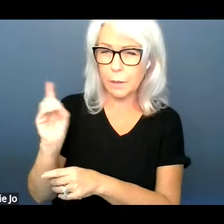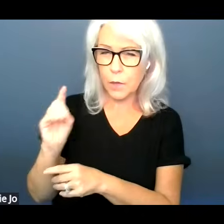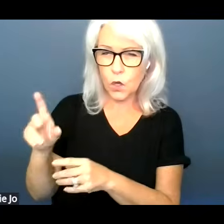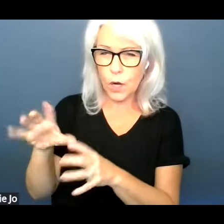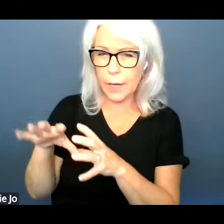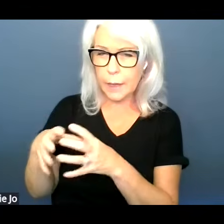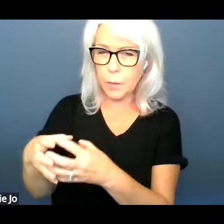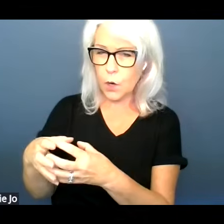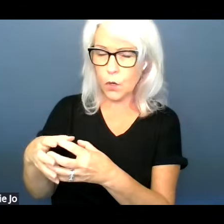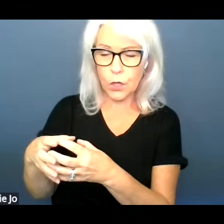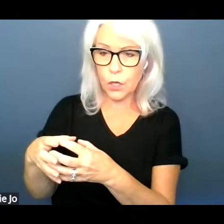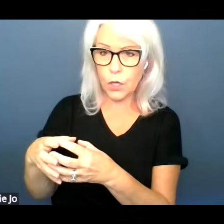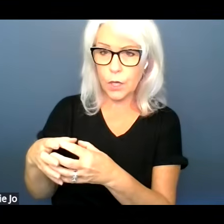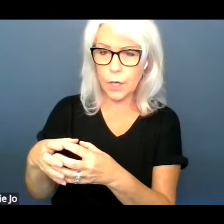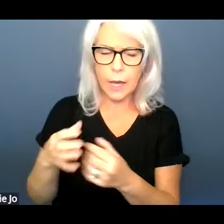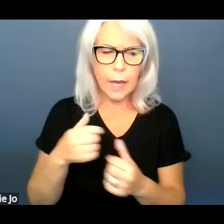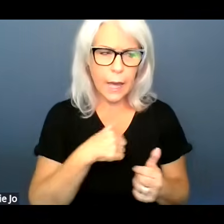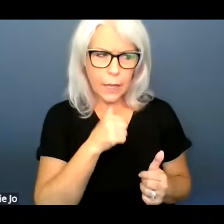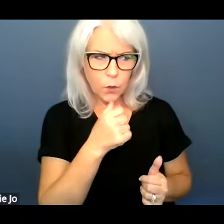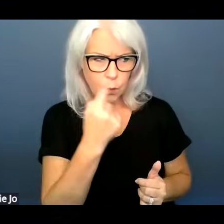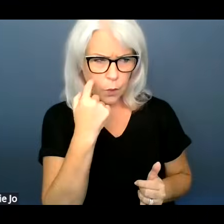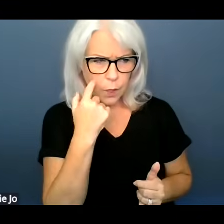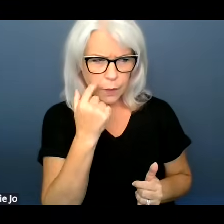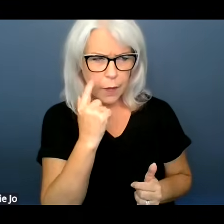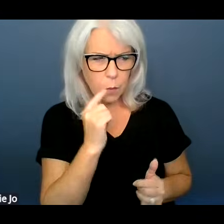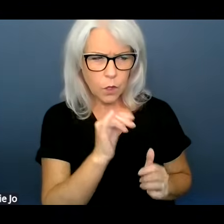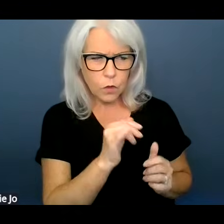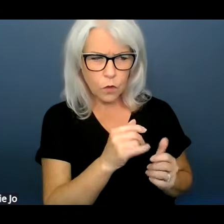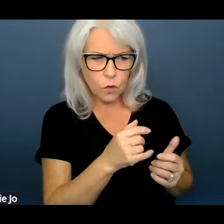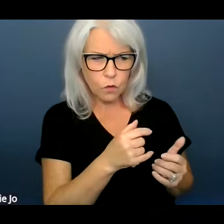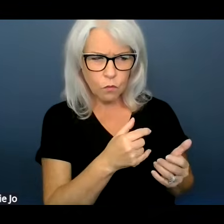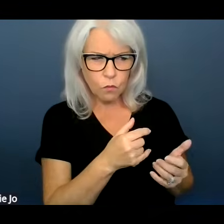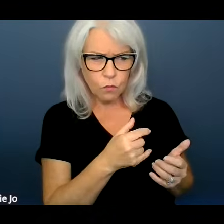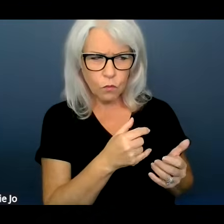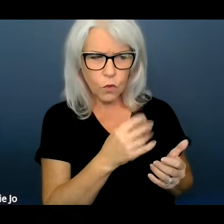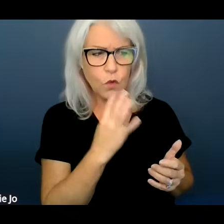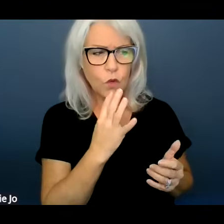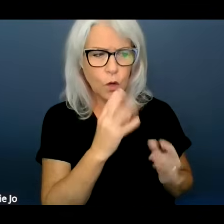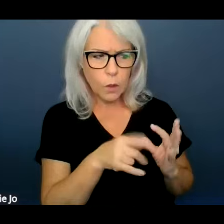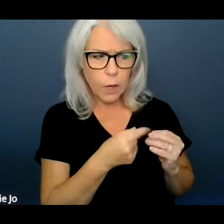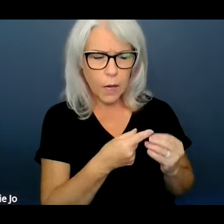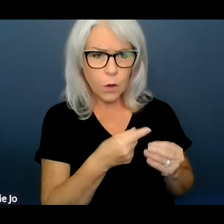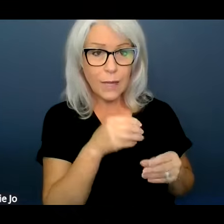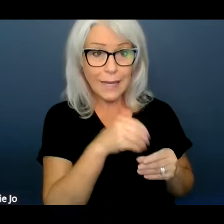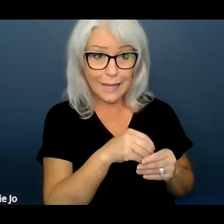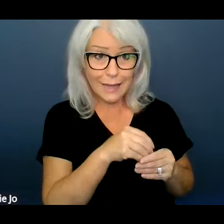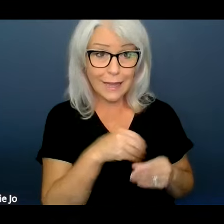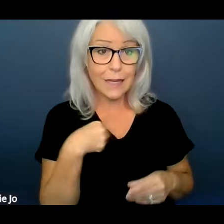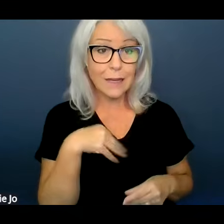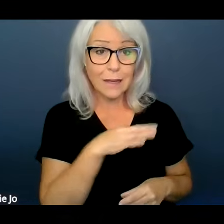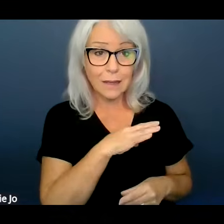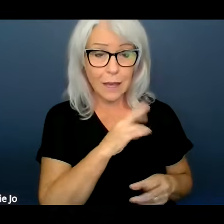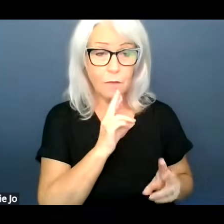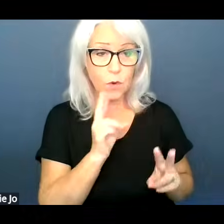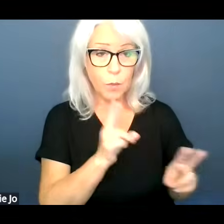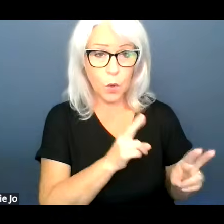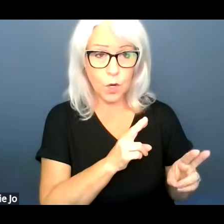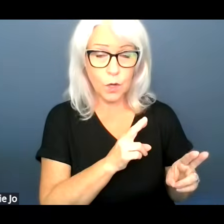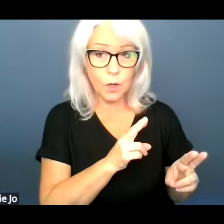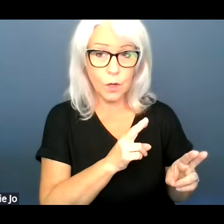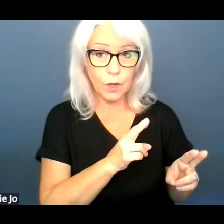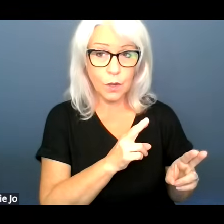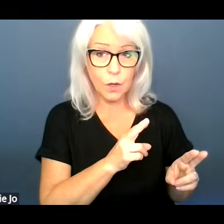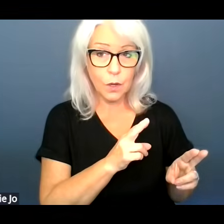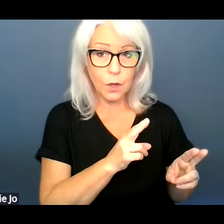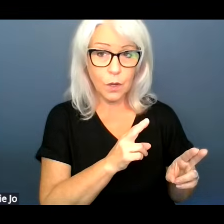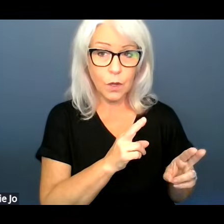believe that was that identified or addressed in the staff report? Yes, it was addressed in the staff report, and we didn't see a basis to